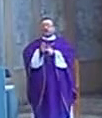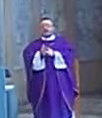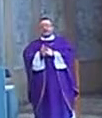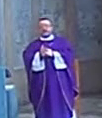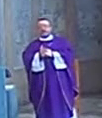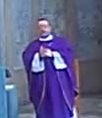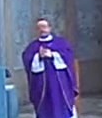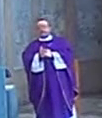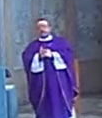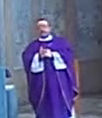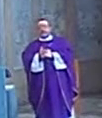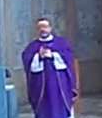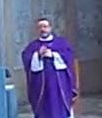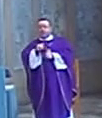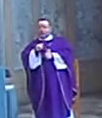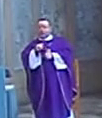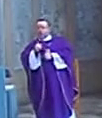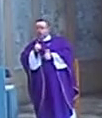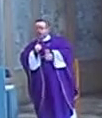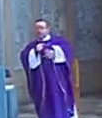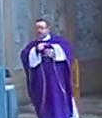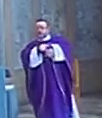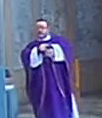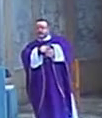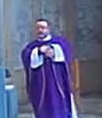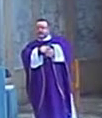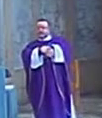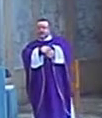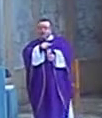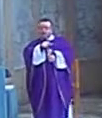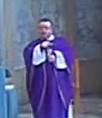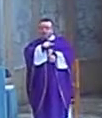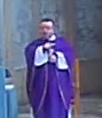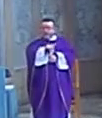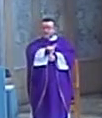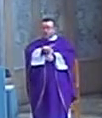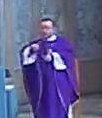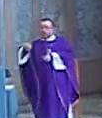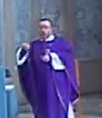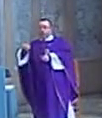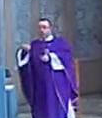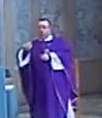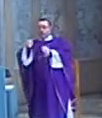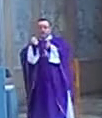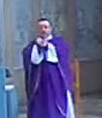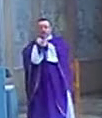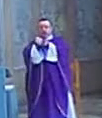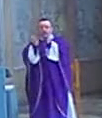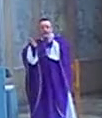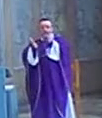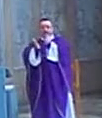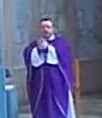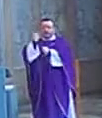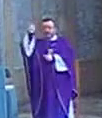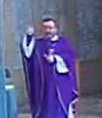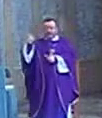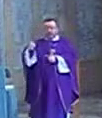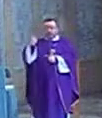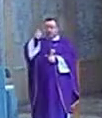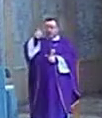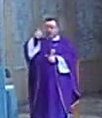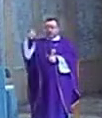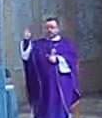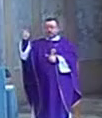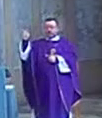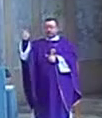jesus it's almost the kind for him to go and be crucified on the